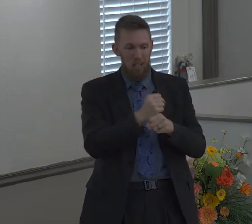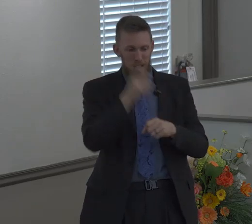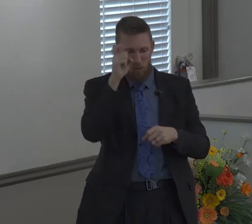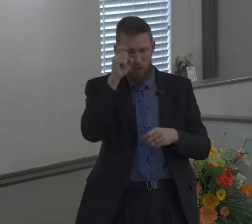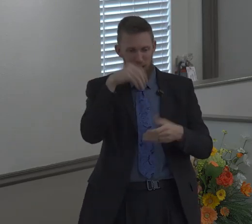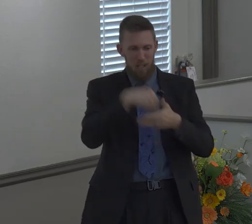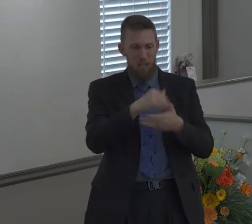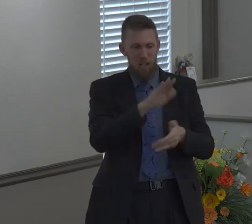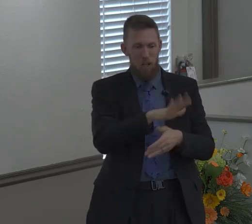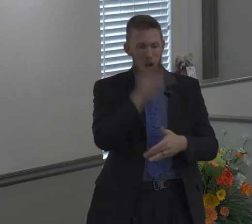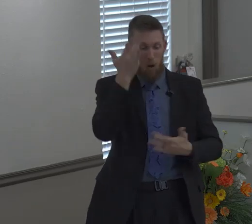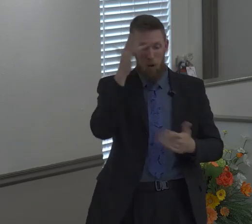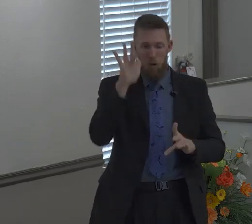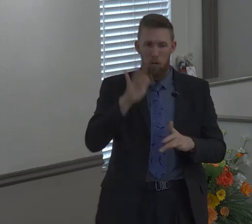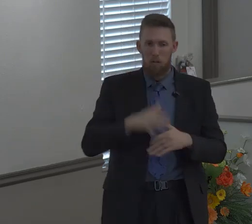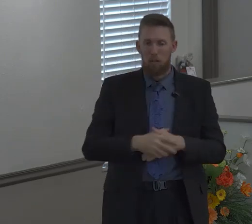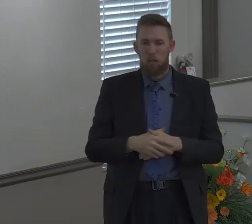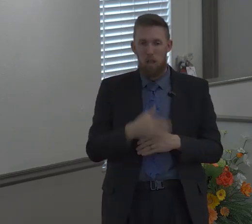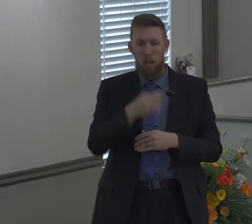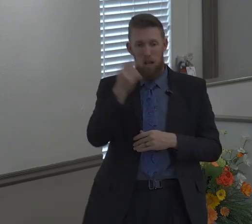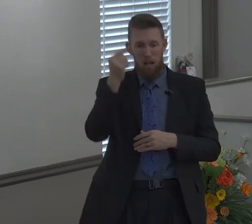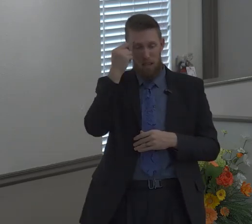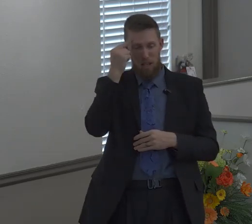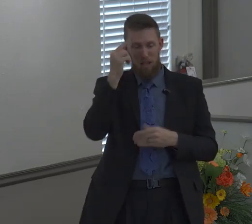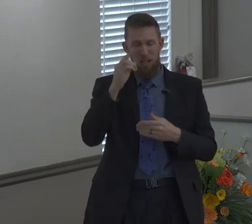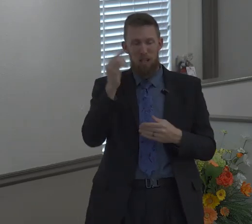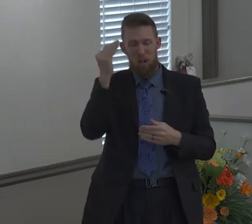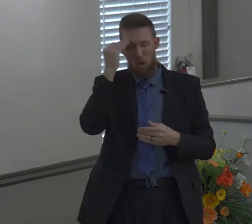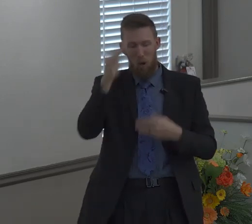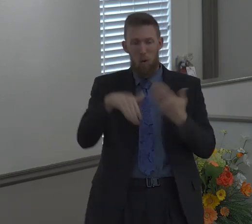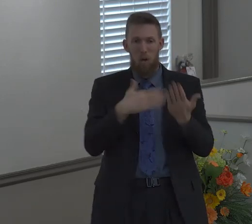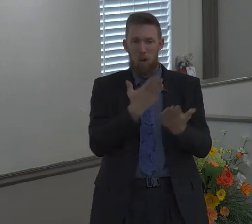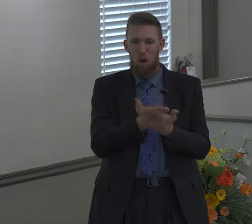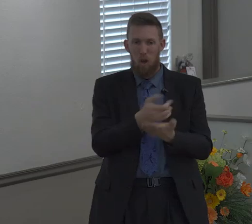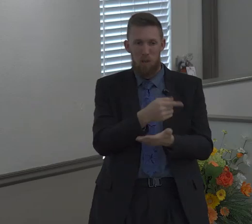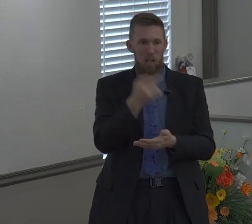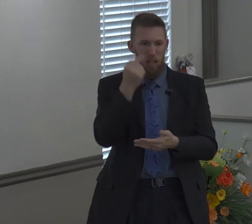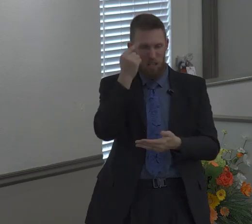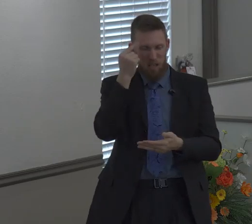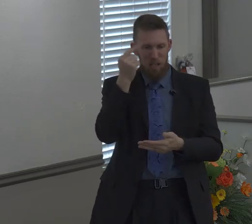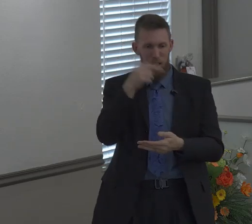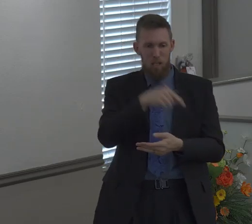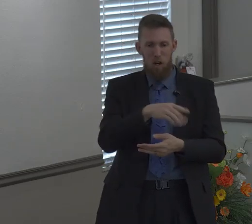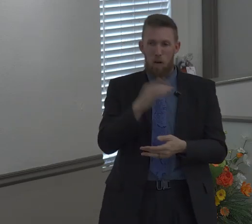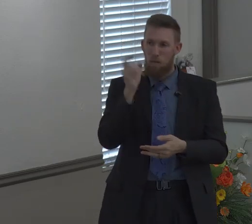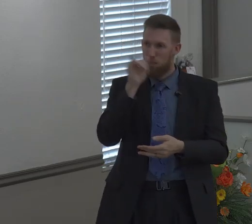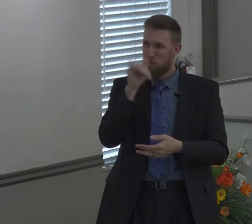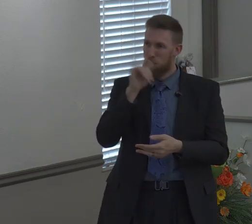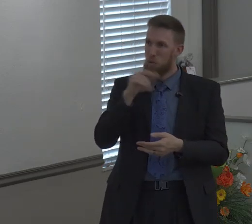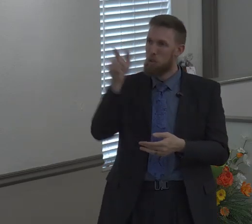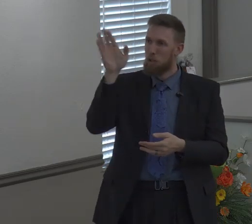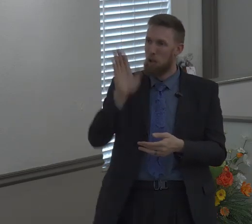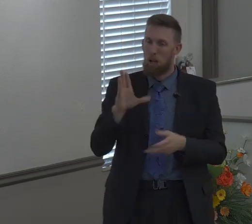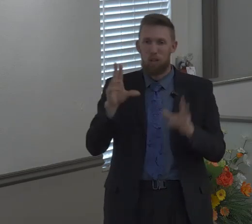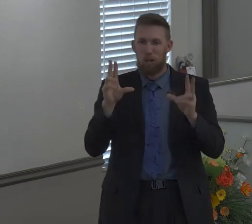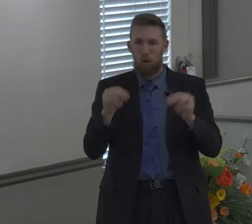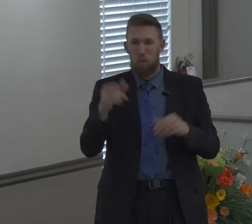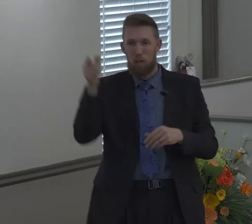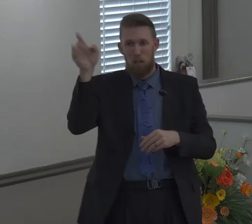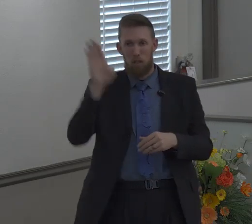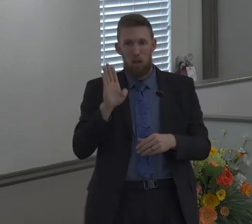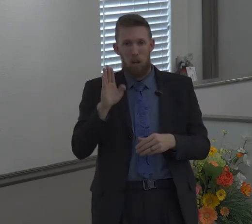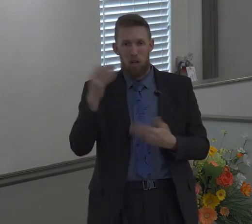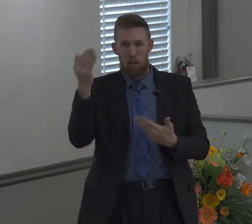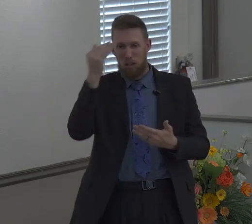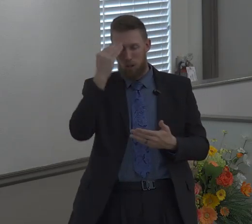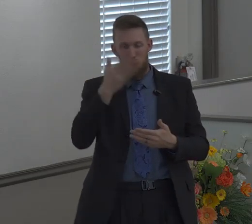own craftiness. Oh, they think they're so wise. Oh, they think they got it. Ooh, I'm pulling the wool over God's eyes. Oh, I'm going to have my way. No,